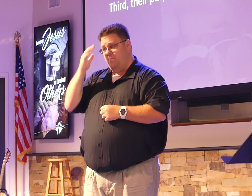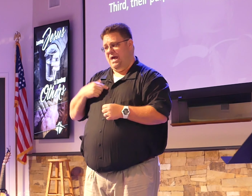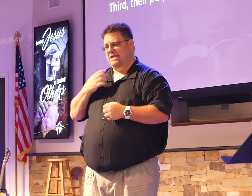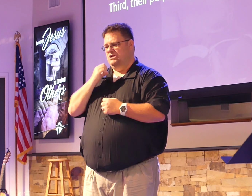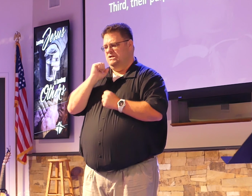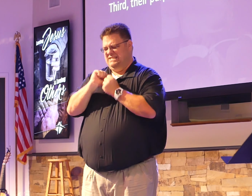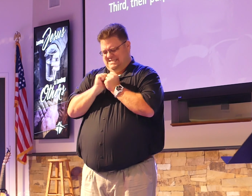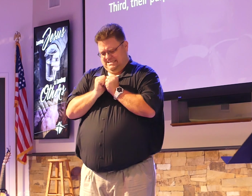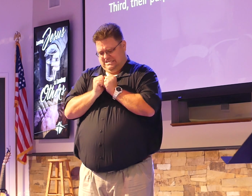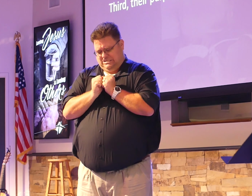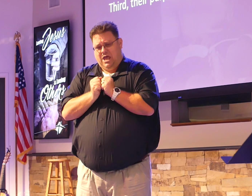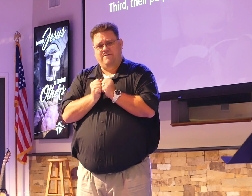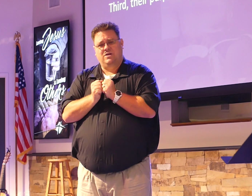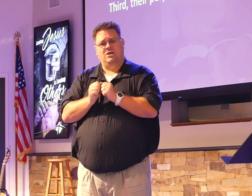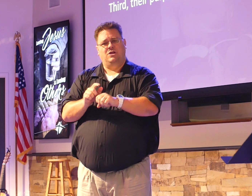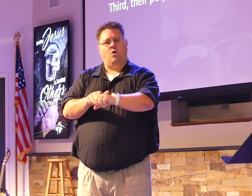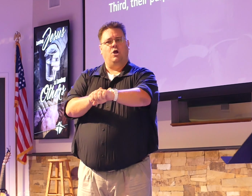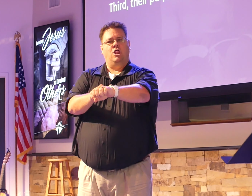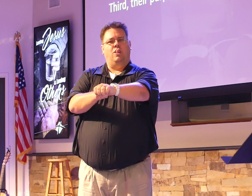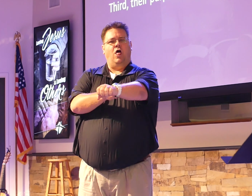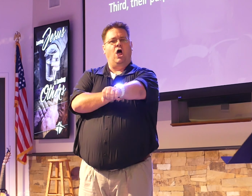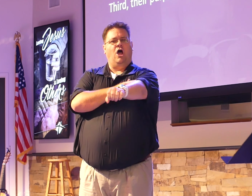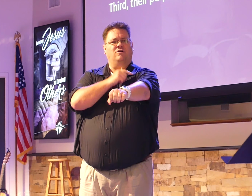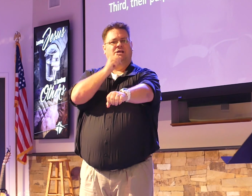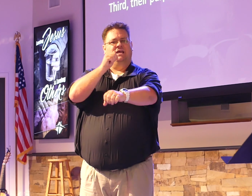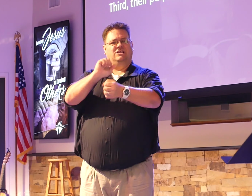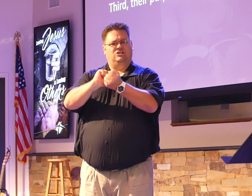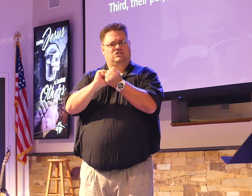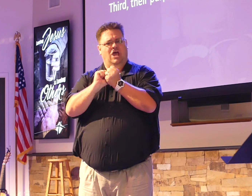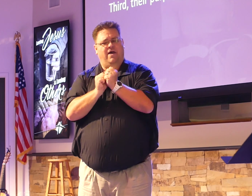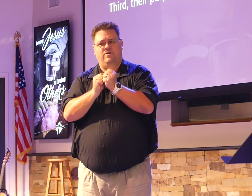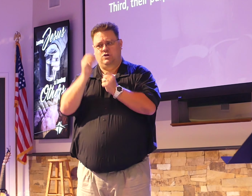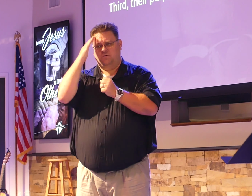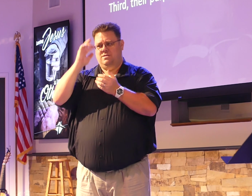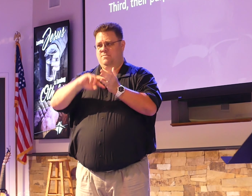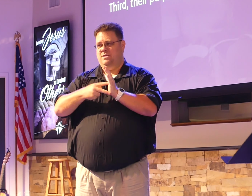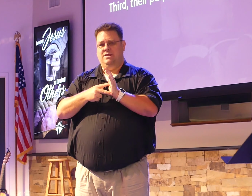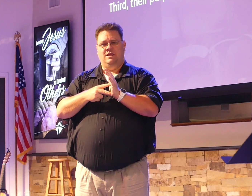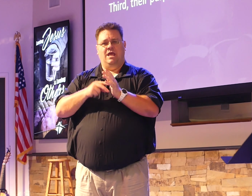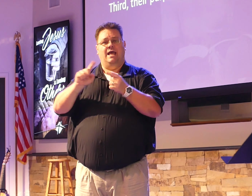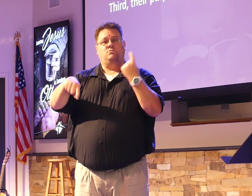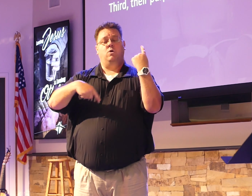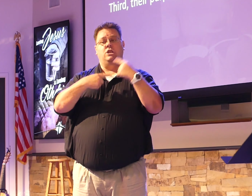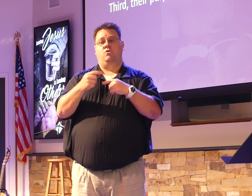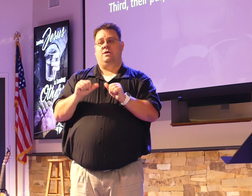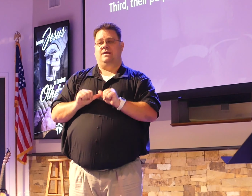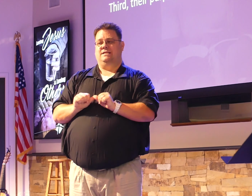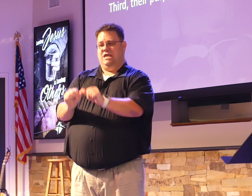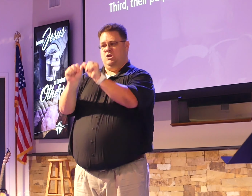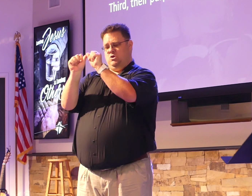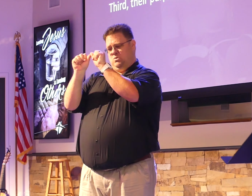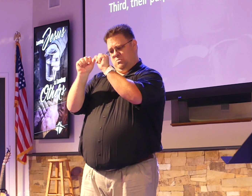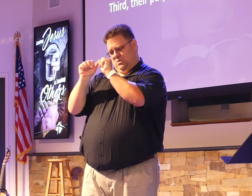what long suffering is? Long suffering is when you continue on for Christ, despite